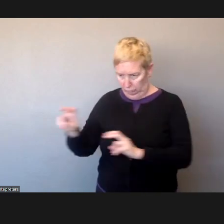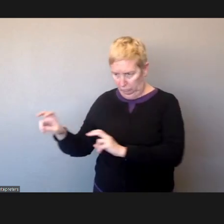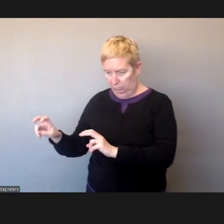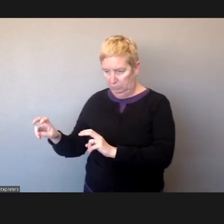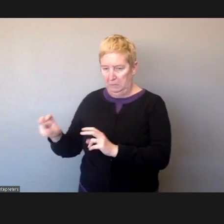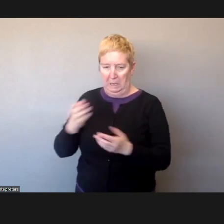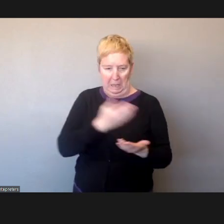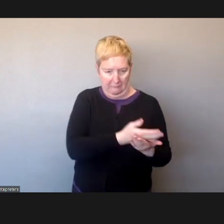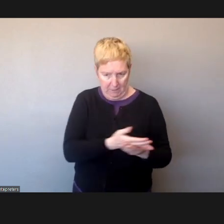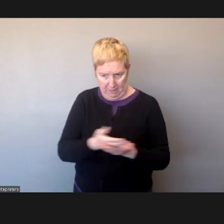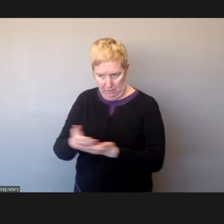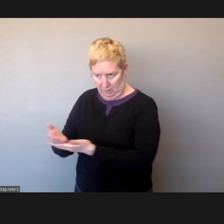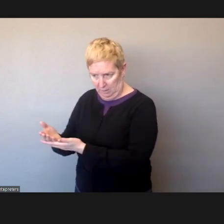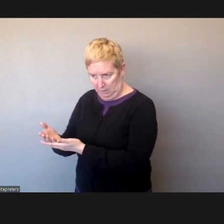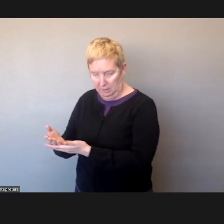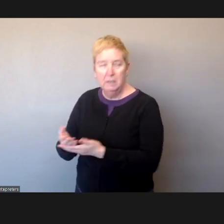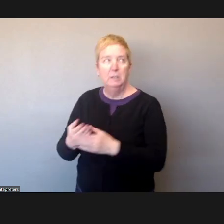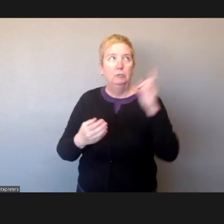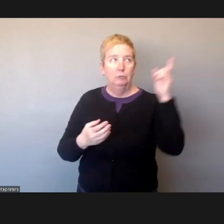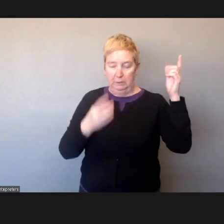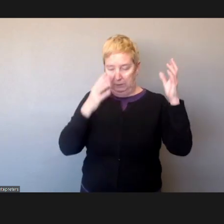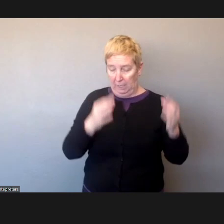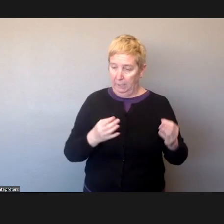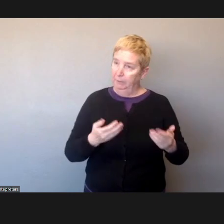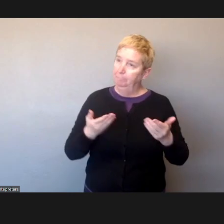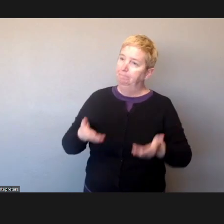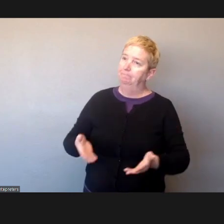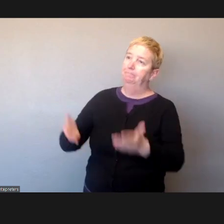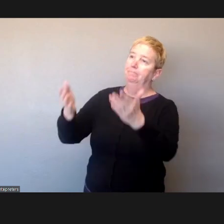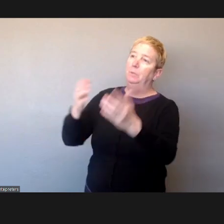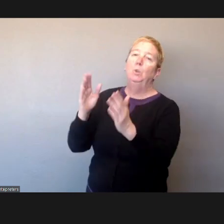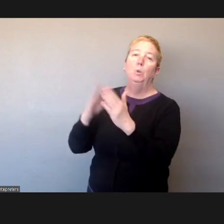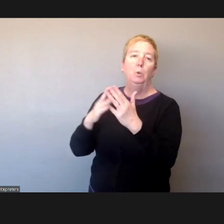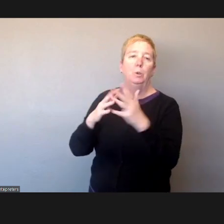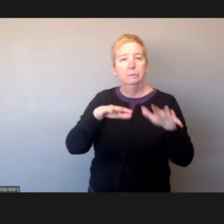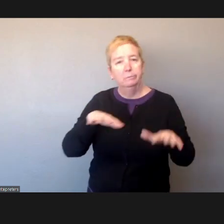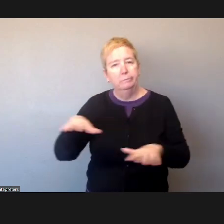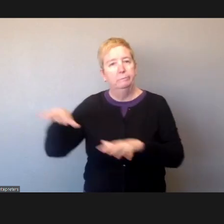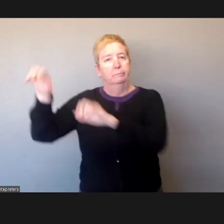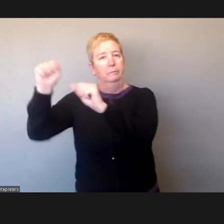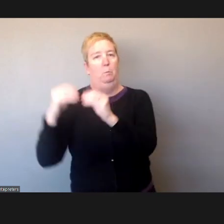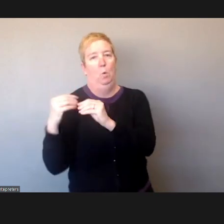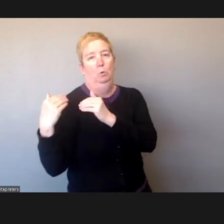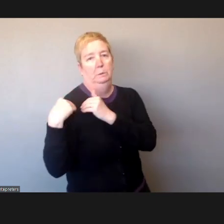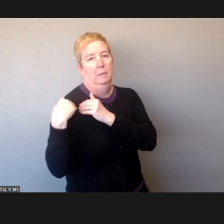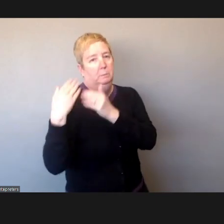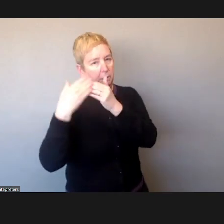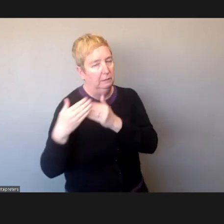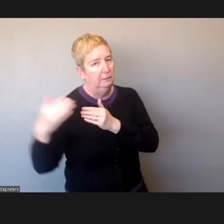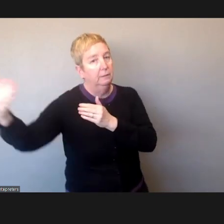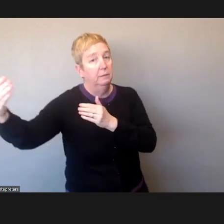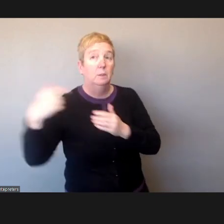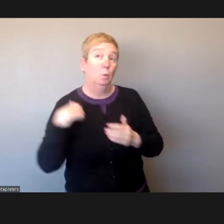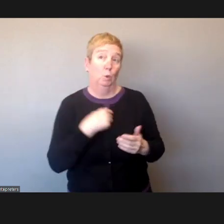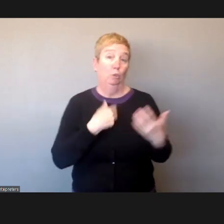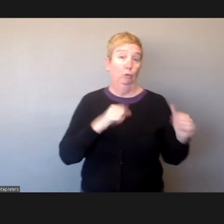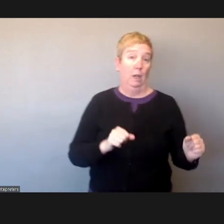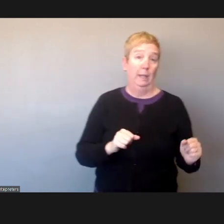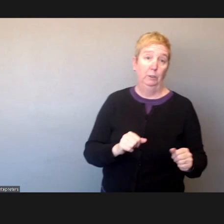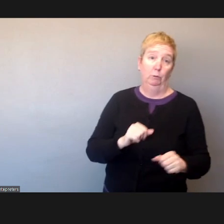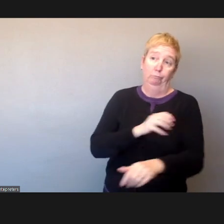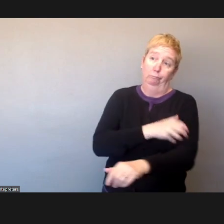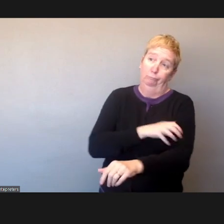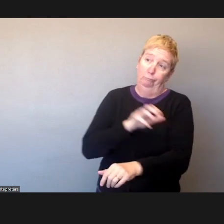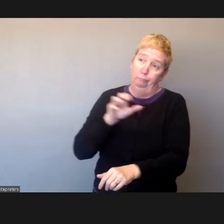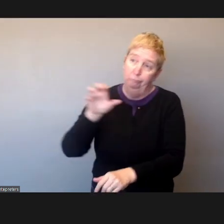let communities take more responsibility for those decisions. And I think we're looking to try to do that as much as we can in almost